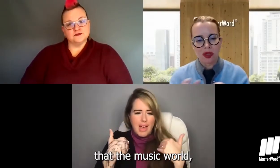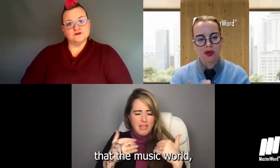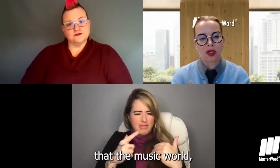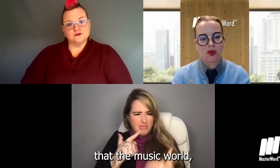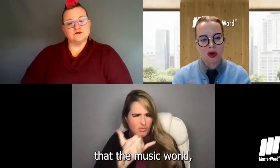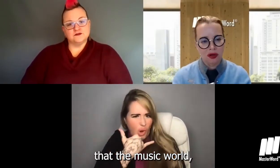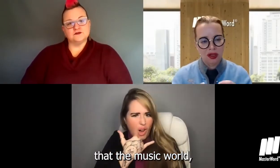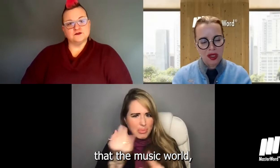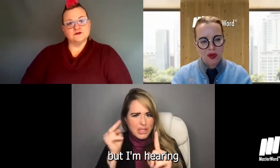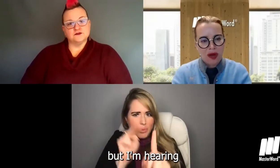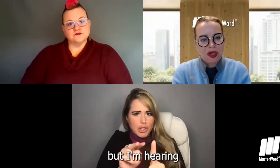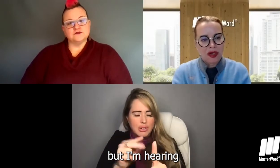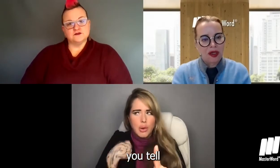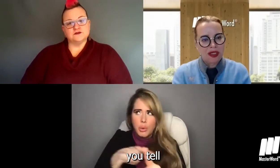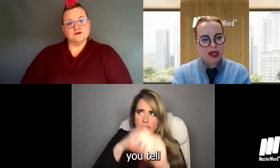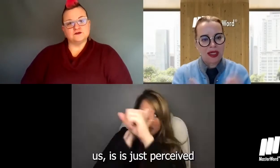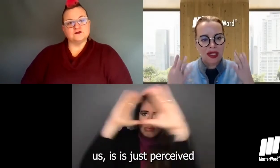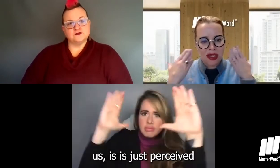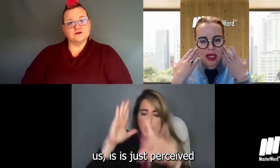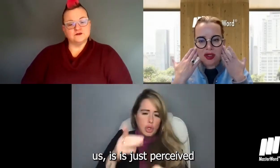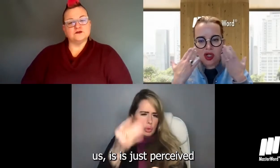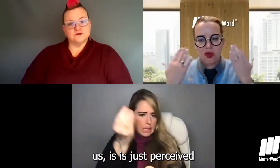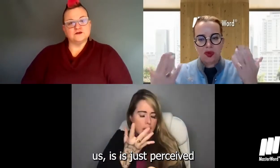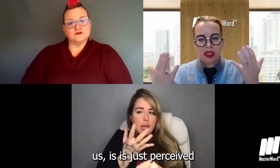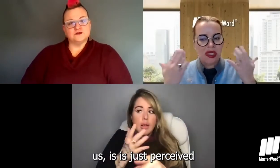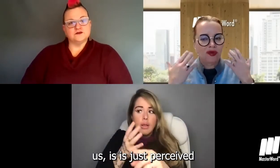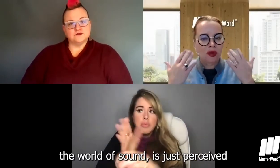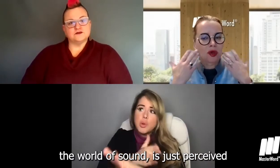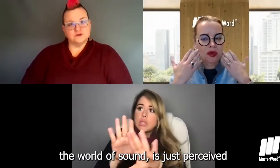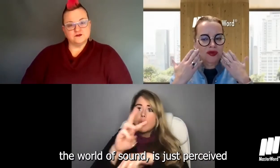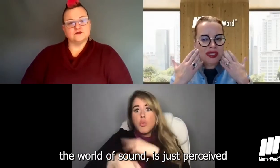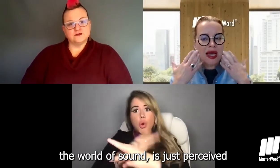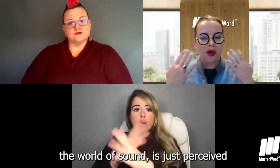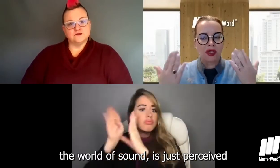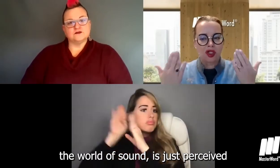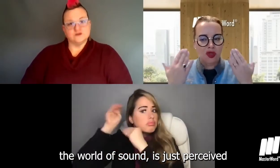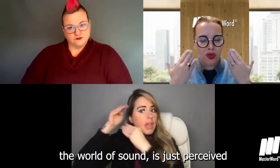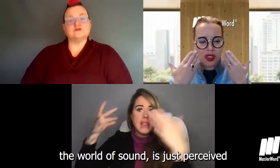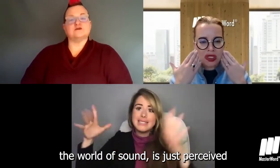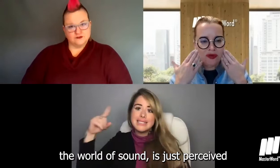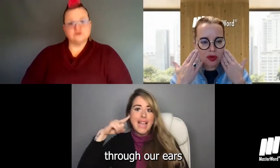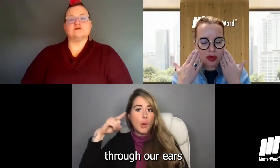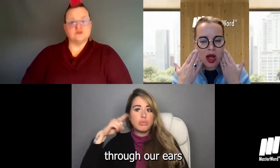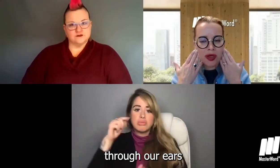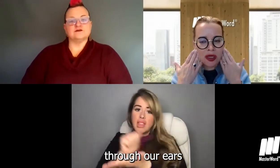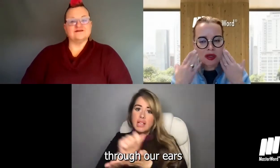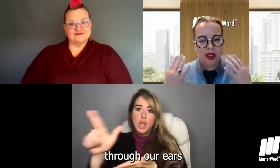music world. But I'm hearing you tell us is is just perceived. The world of sound is just perceived through our ears